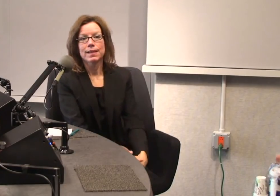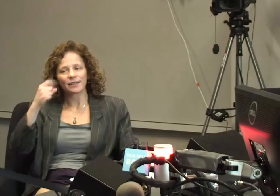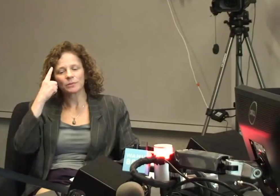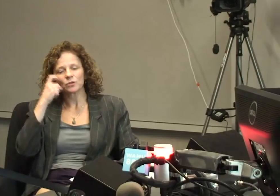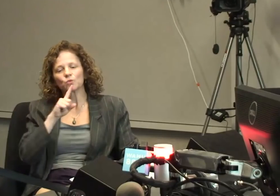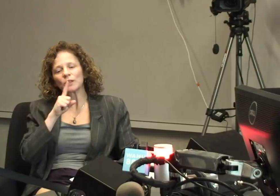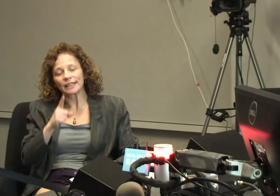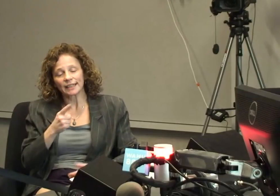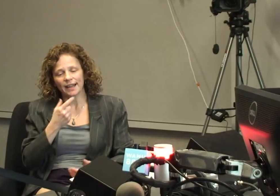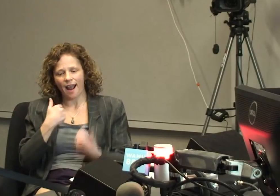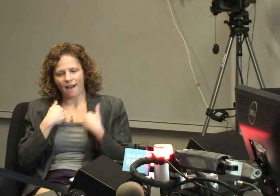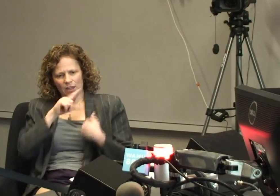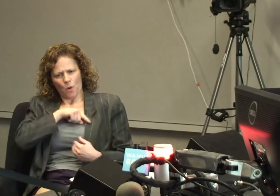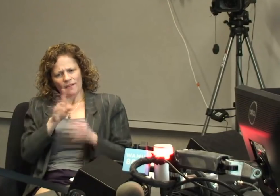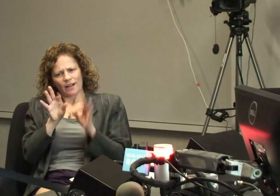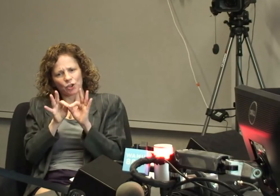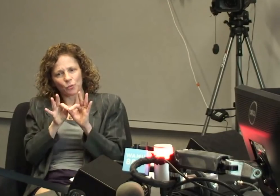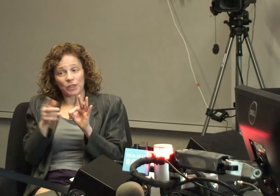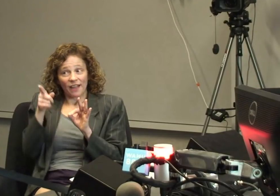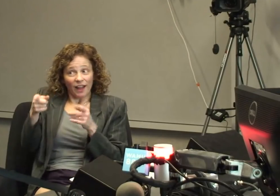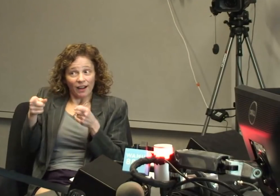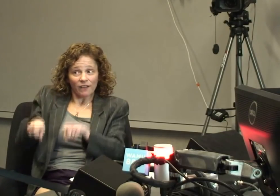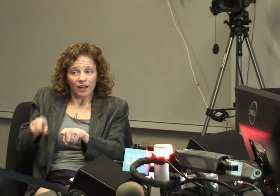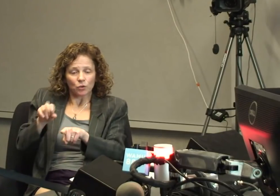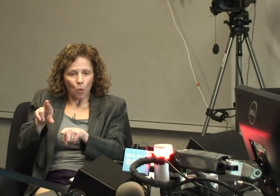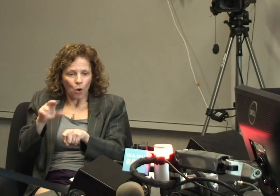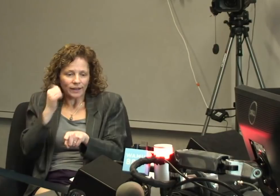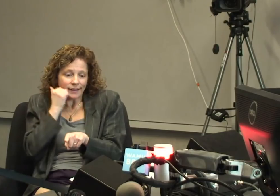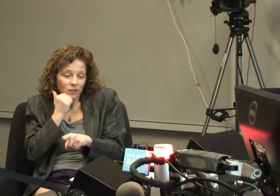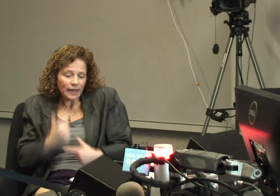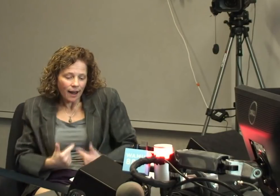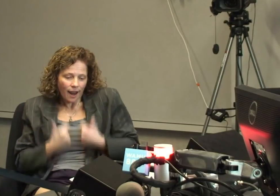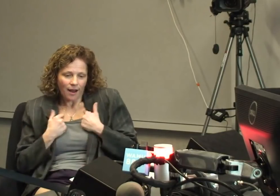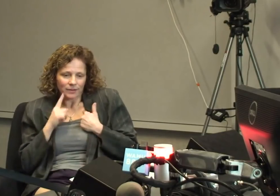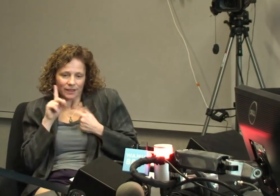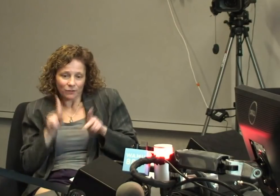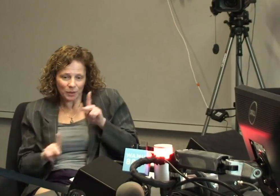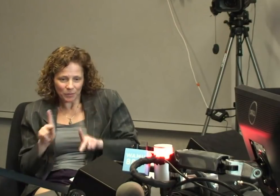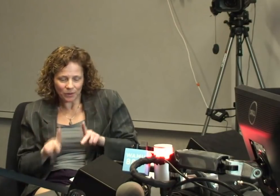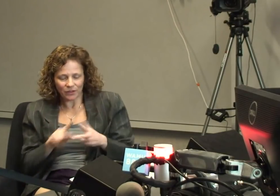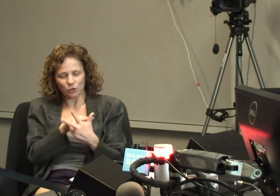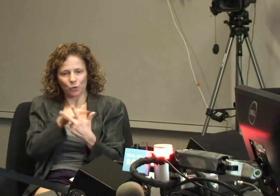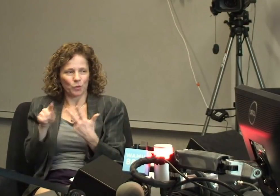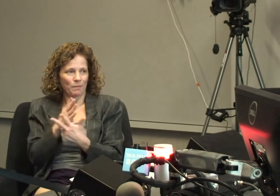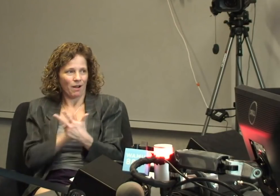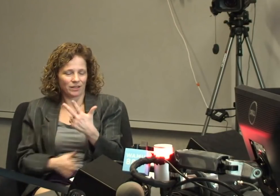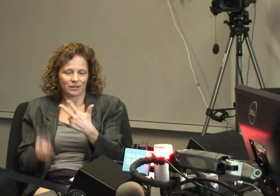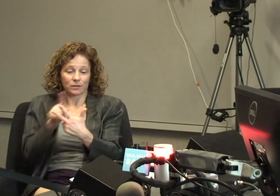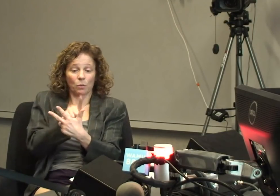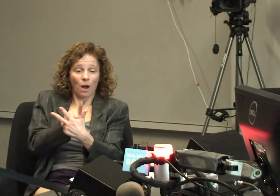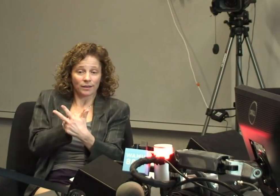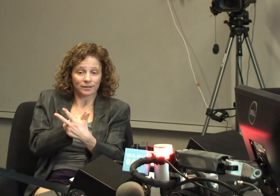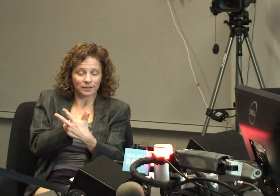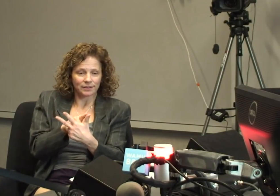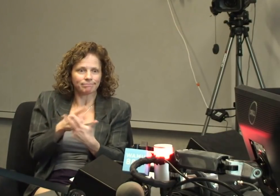Yes, exactly. You know, to have a qualified interpreter at that particular event or in the lives of people